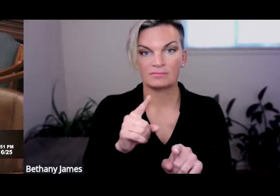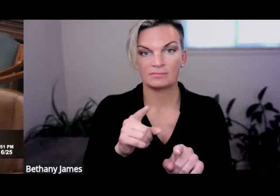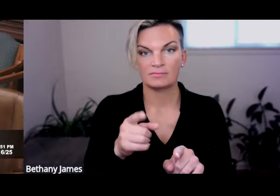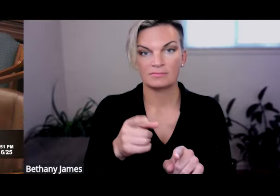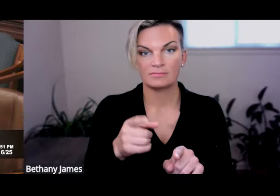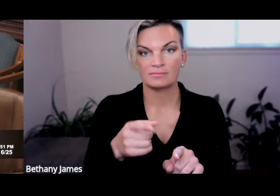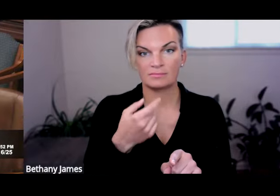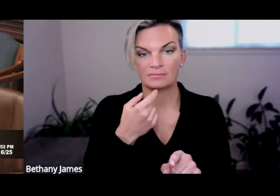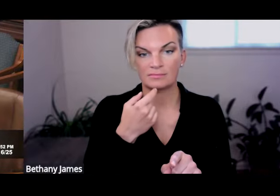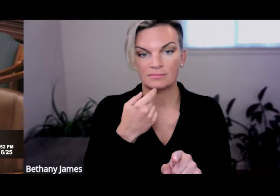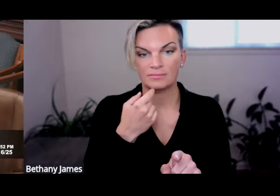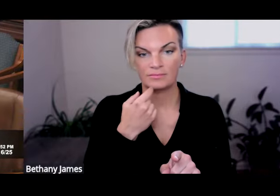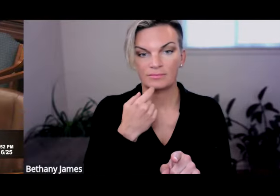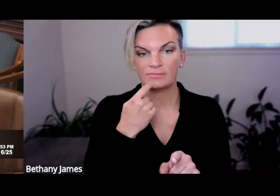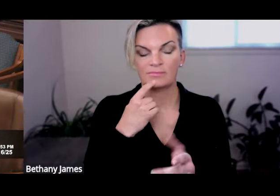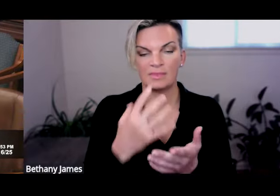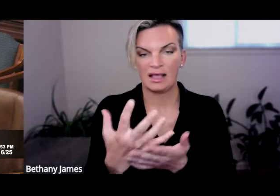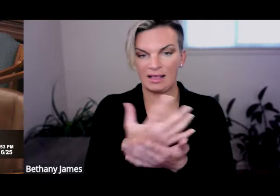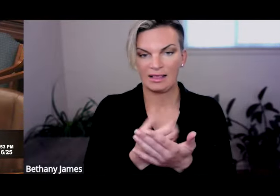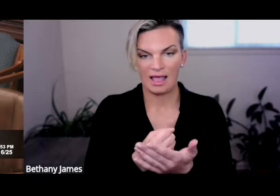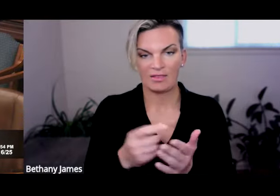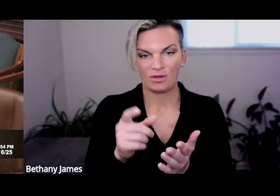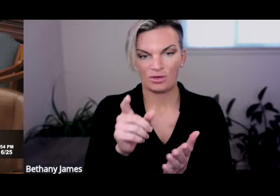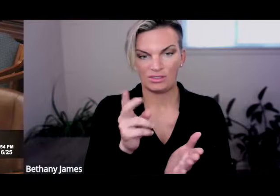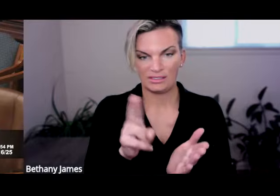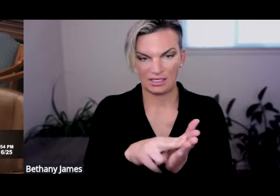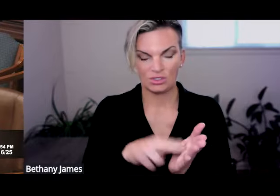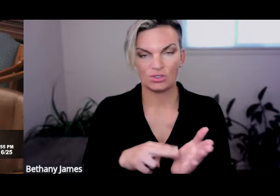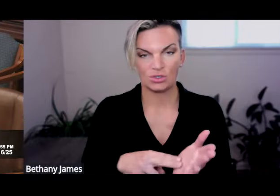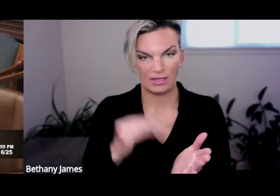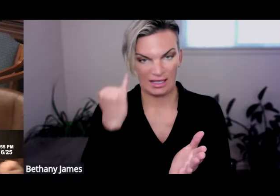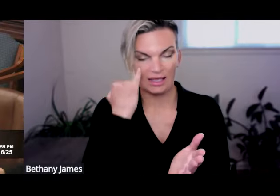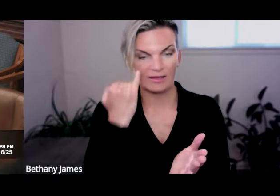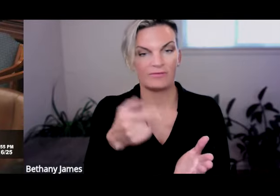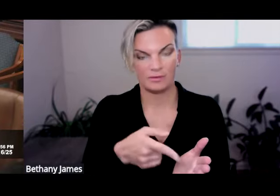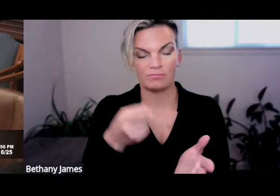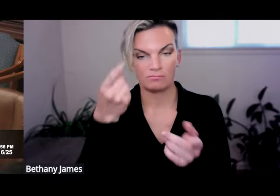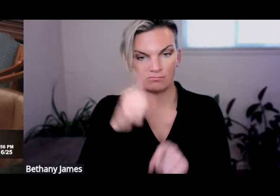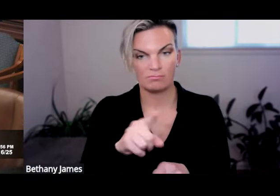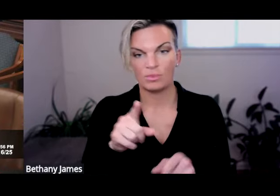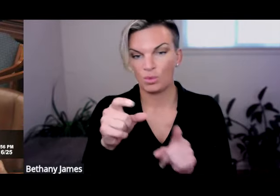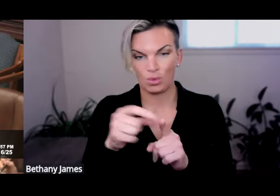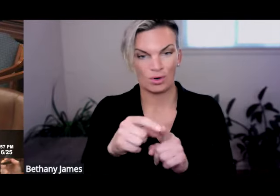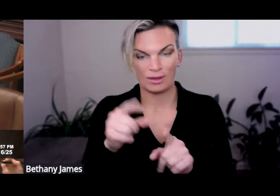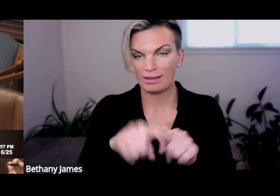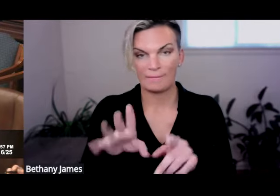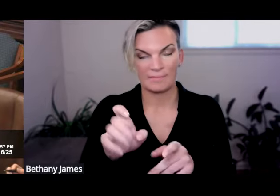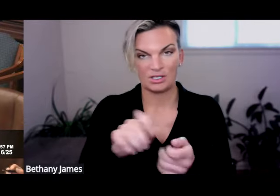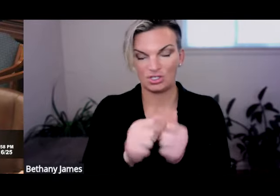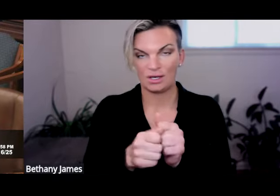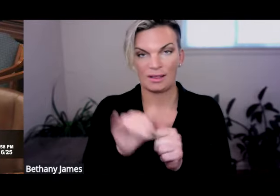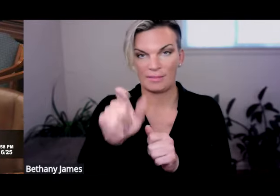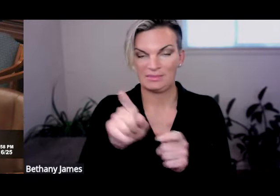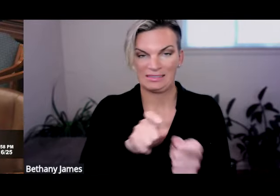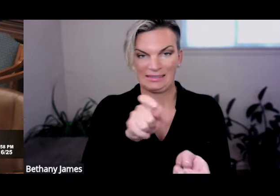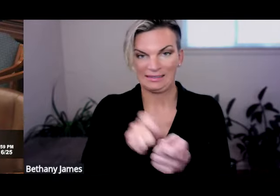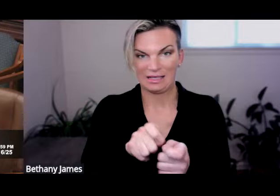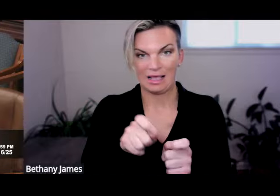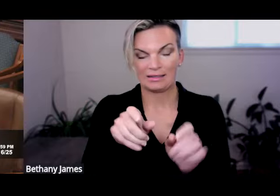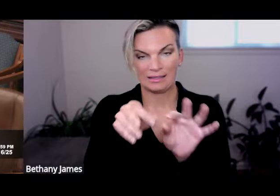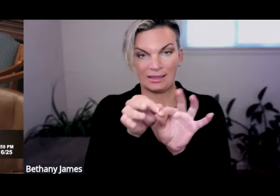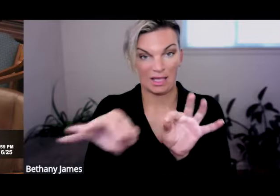gathered signatures and it's blessed, is the exact word, the wording can't be changed. This would be the exact wording in the Constitution